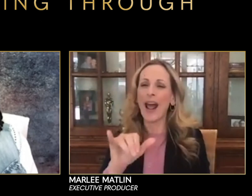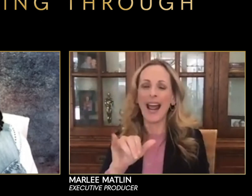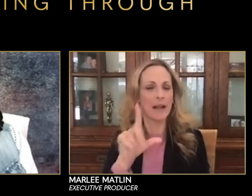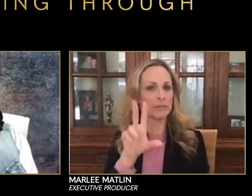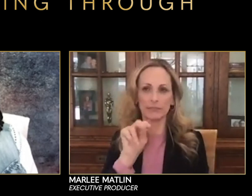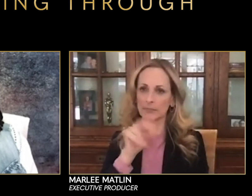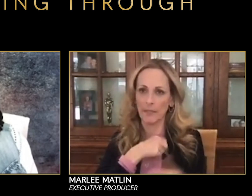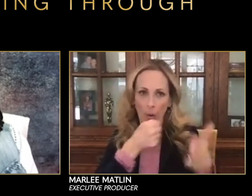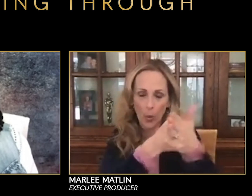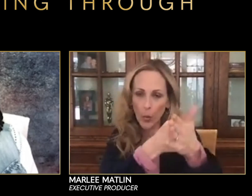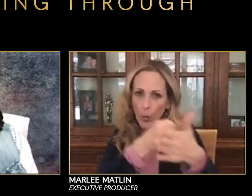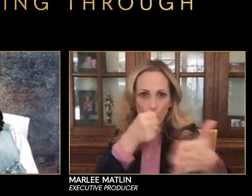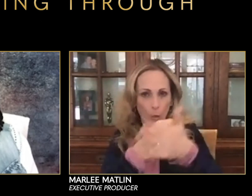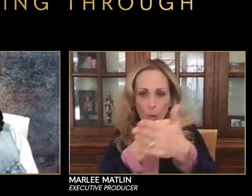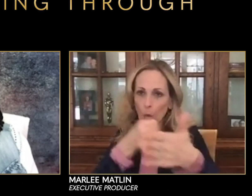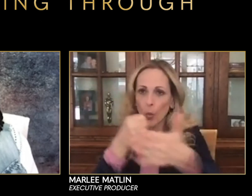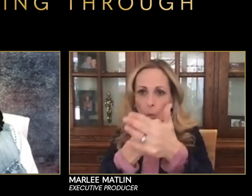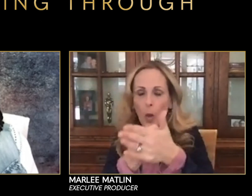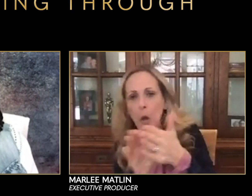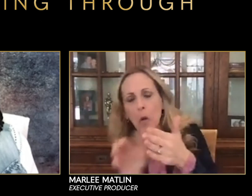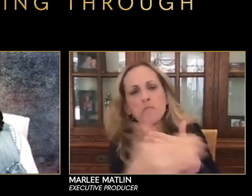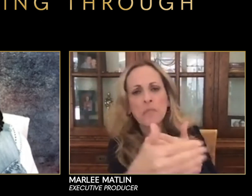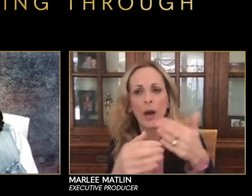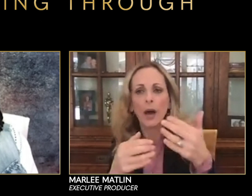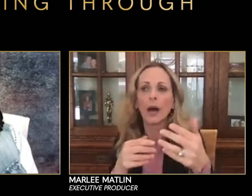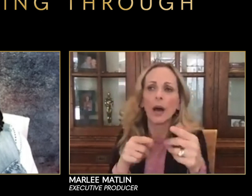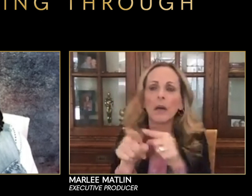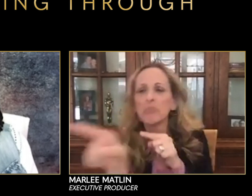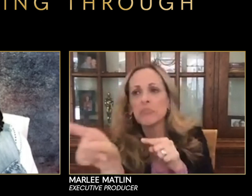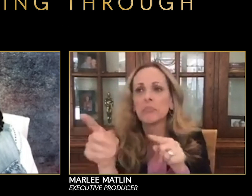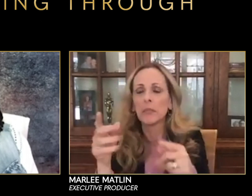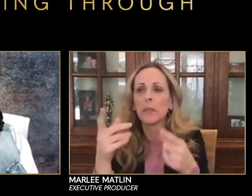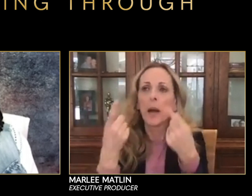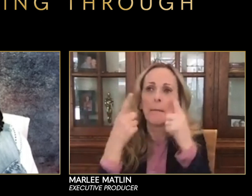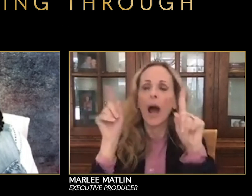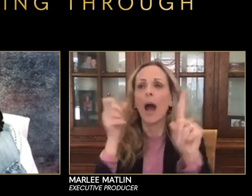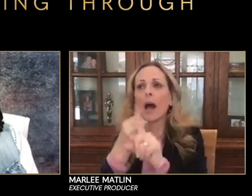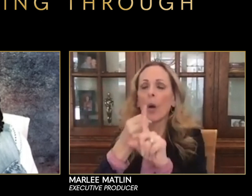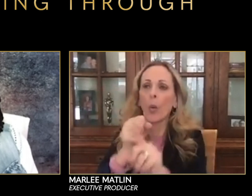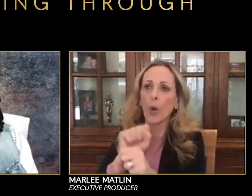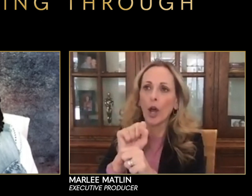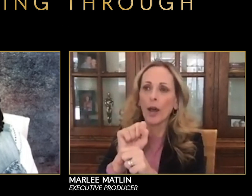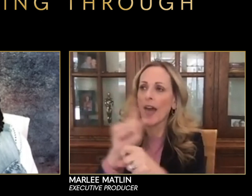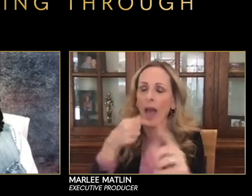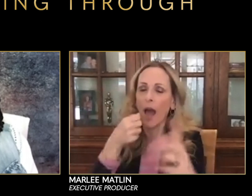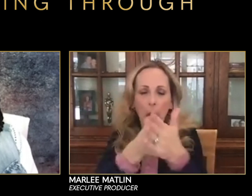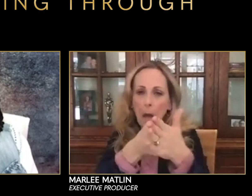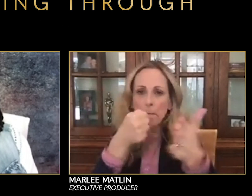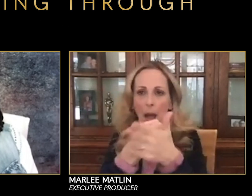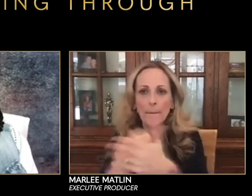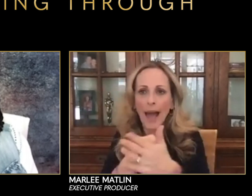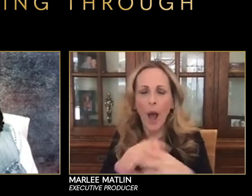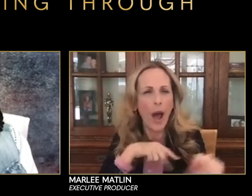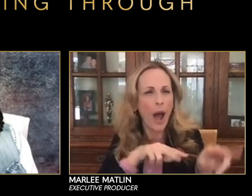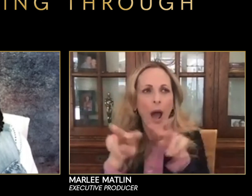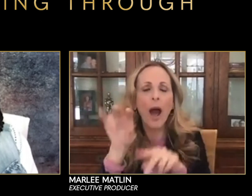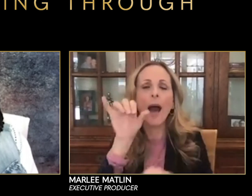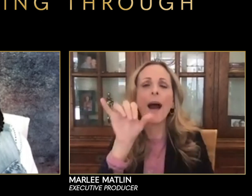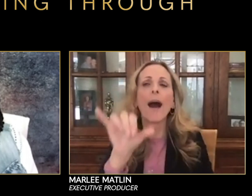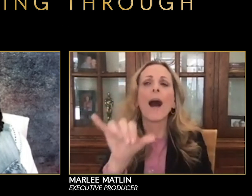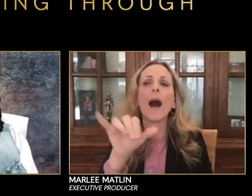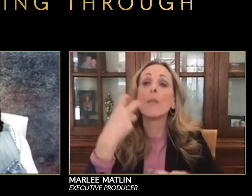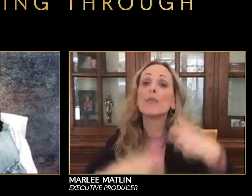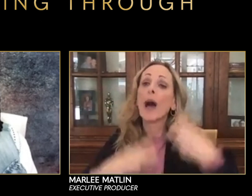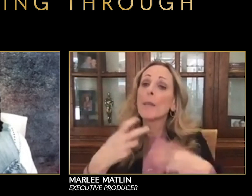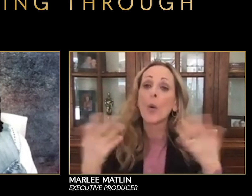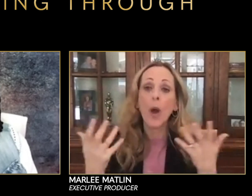thought initially, well, great, I'm on the road to success, and I still faced barriers. I still I might get work here and there, but I